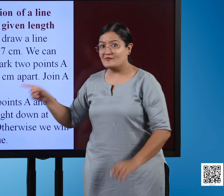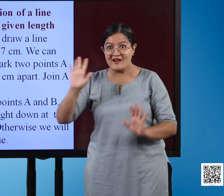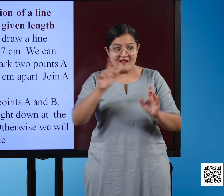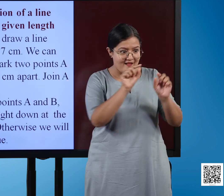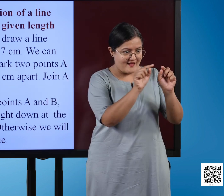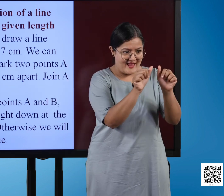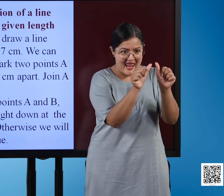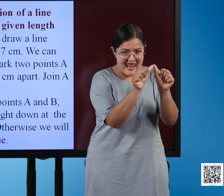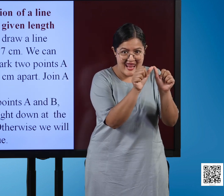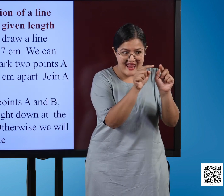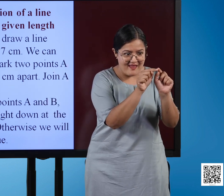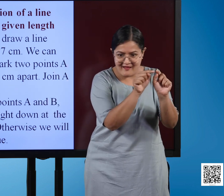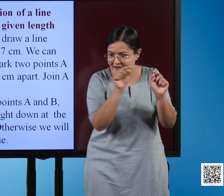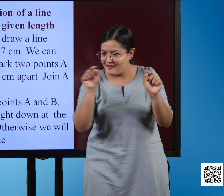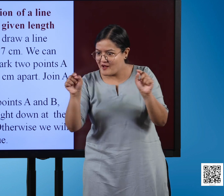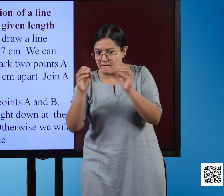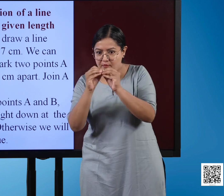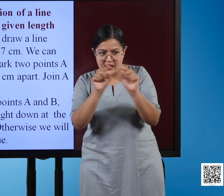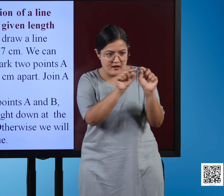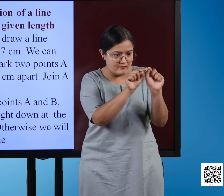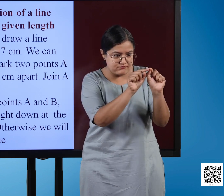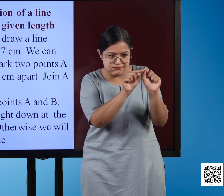Join A and B and get segment AB.